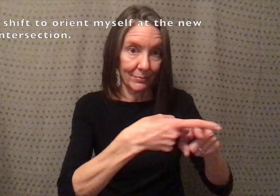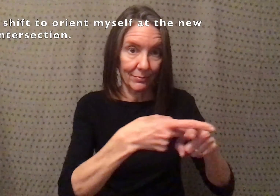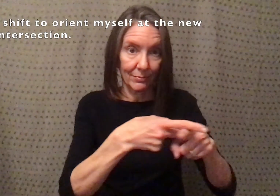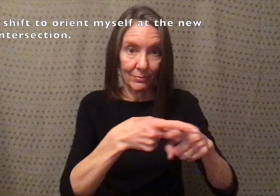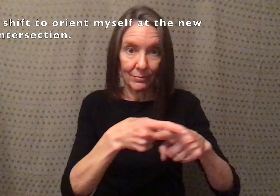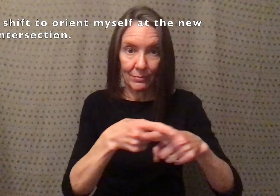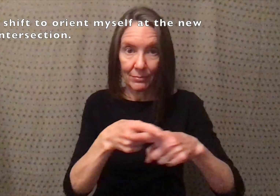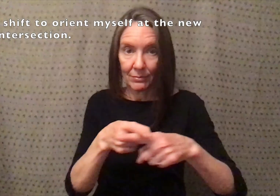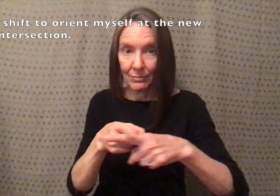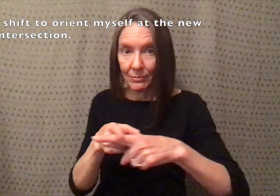intersection,